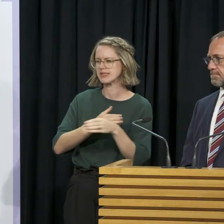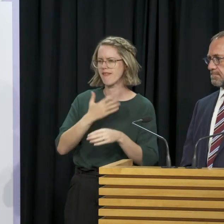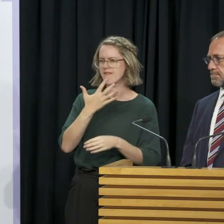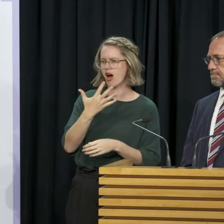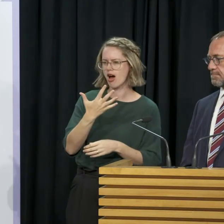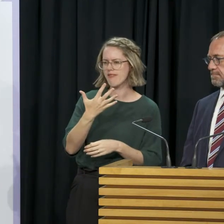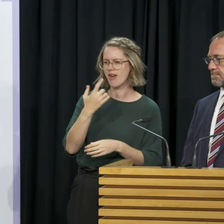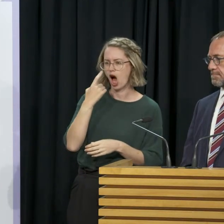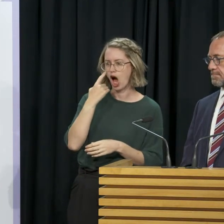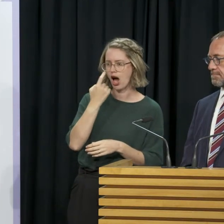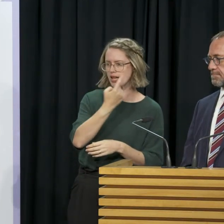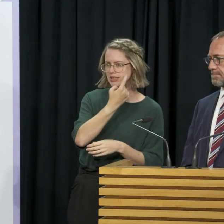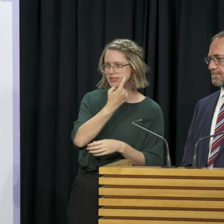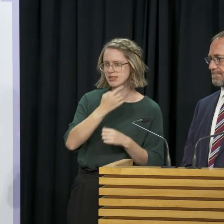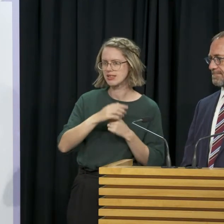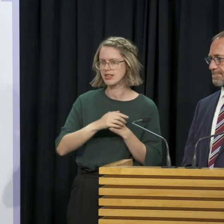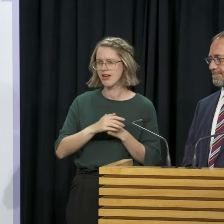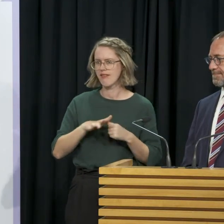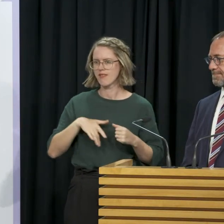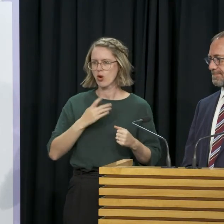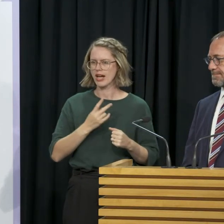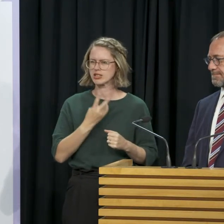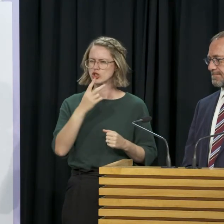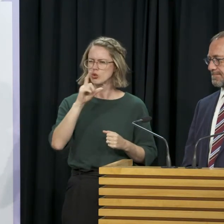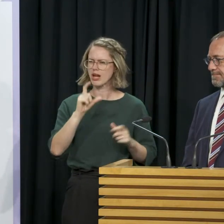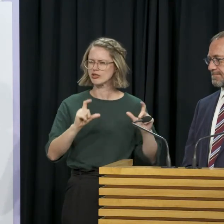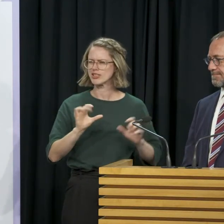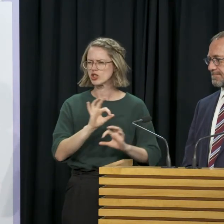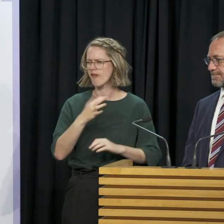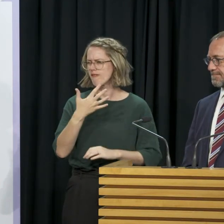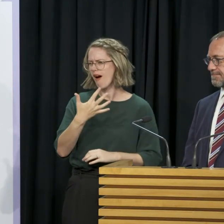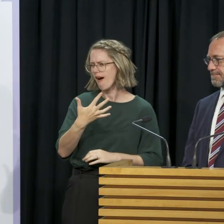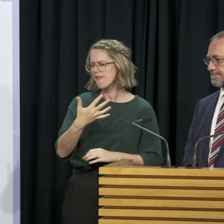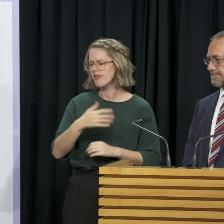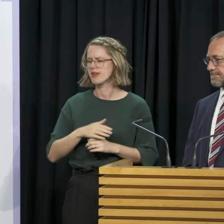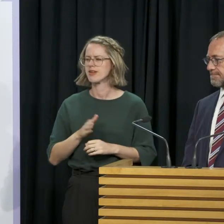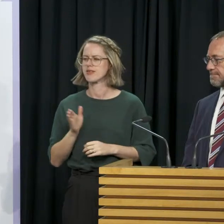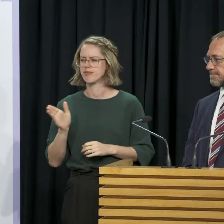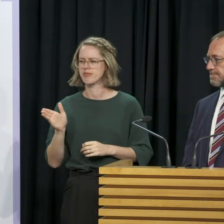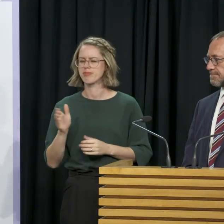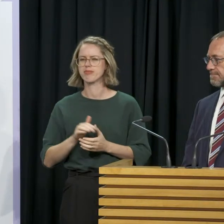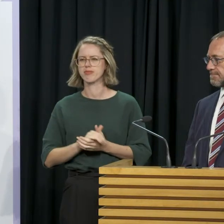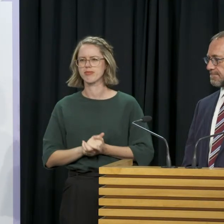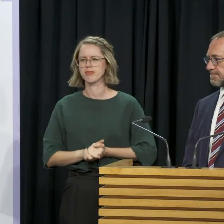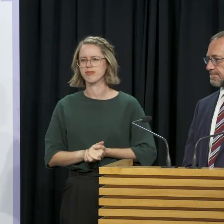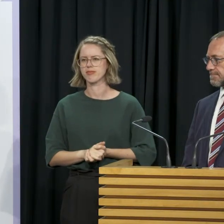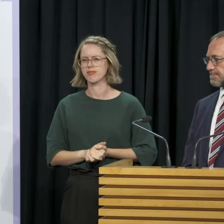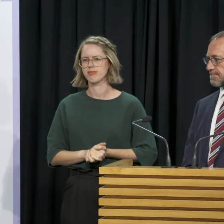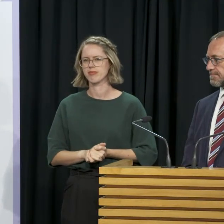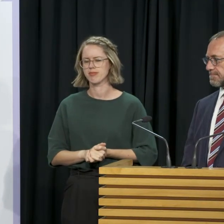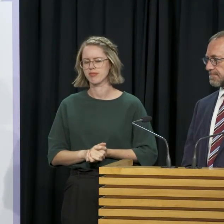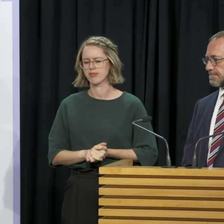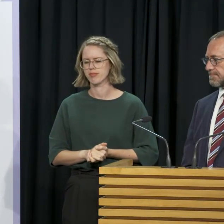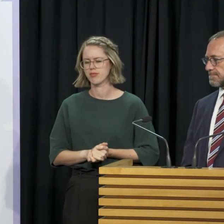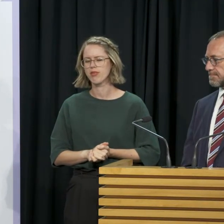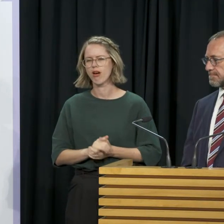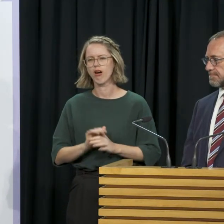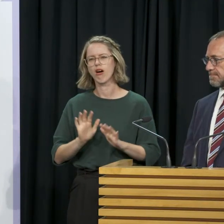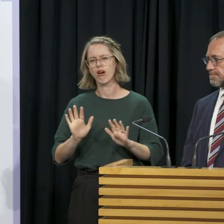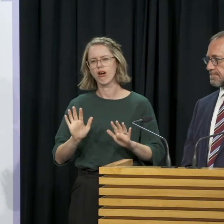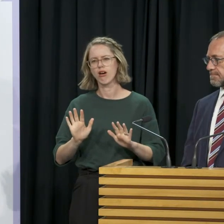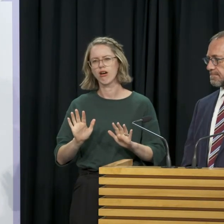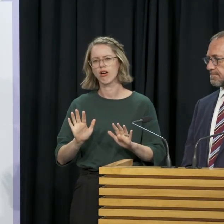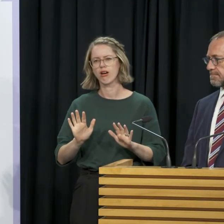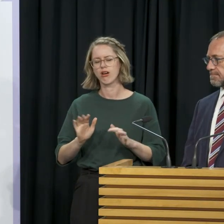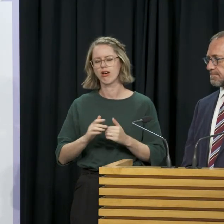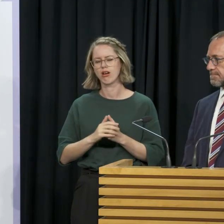Two Eyes. No, look, I think it would be wrong to make this assumption that the only